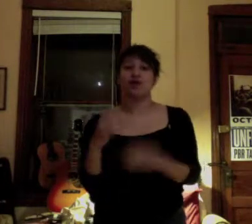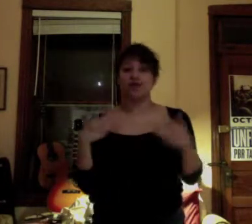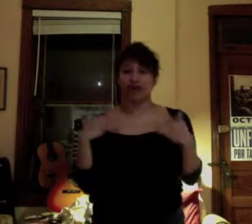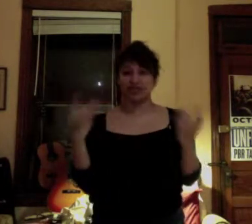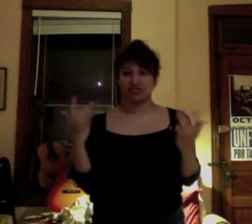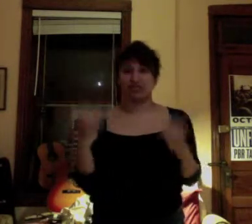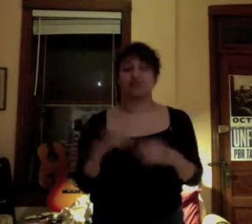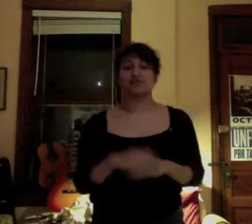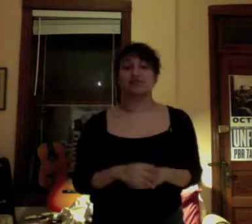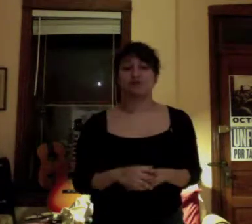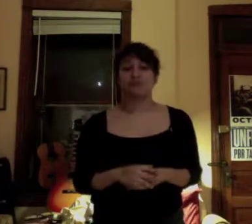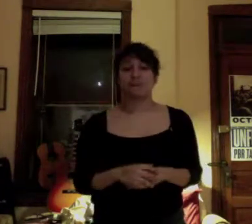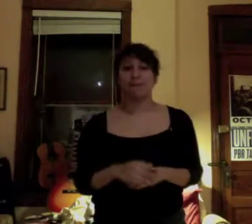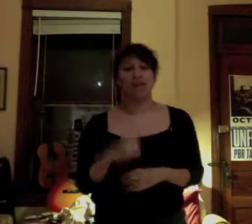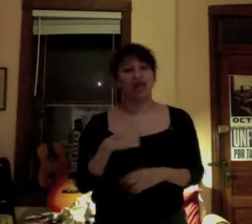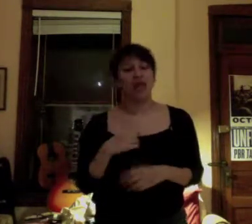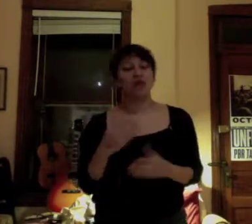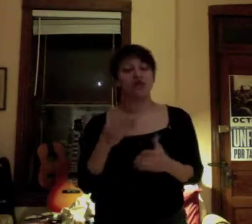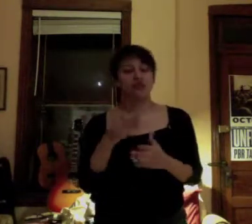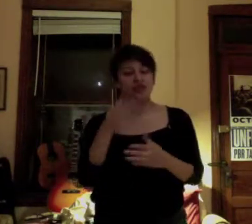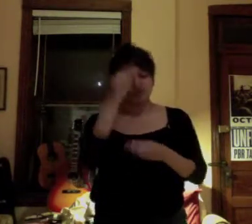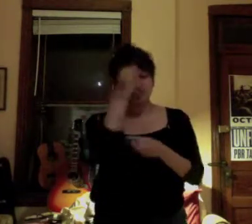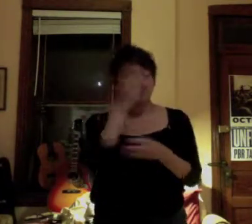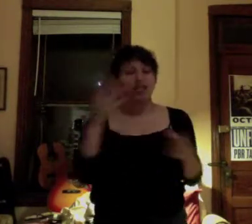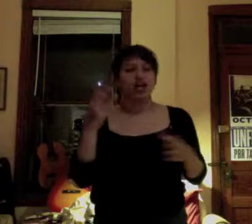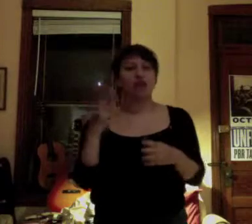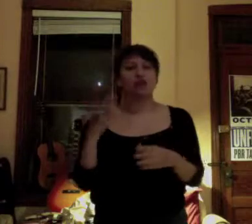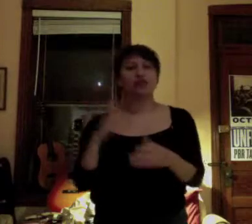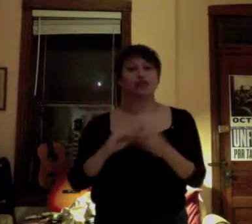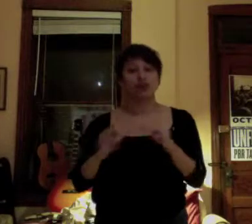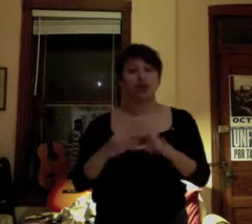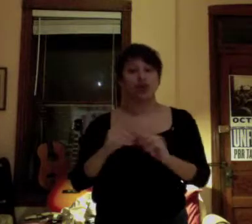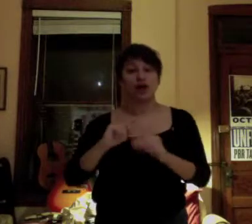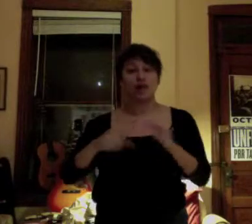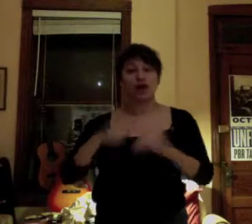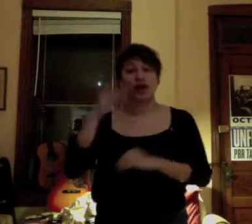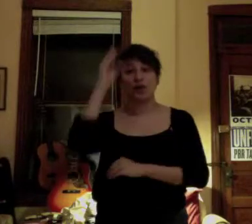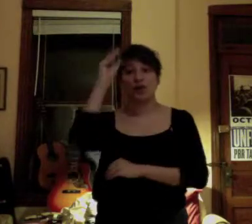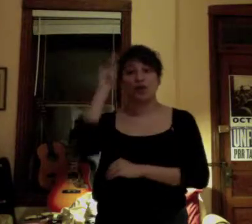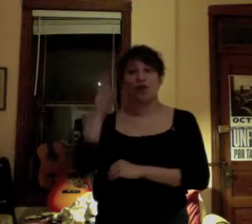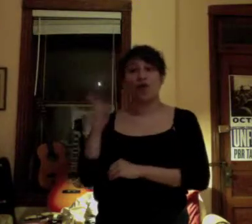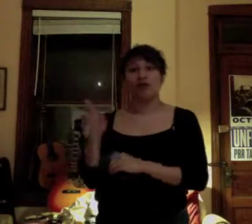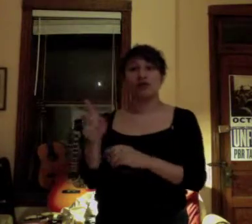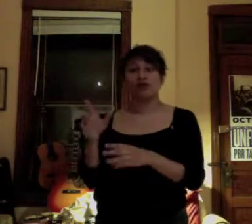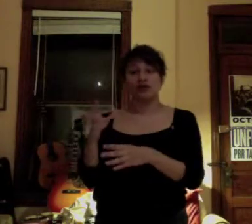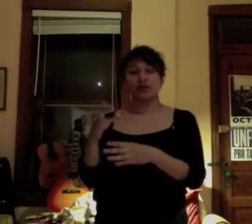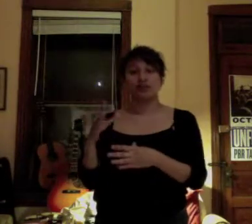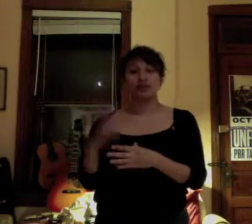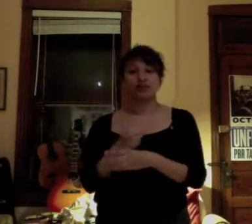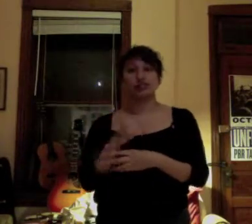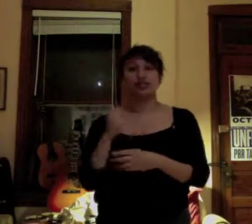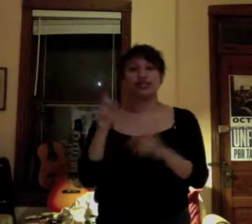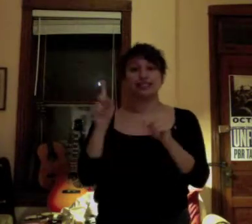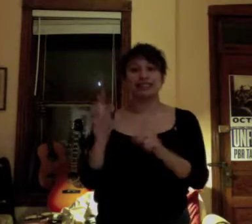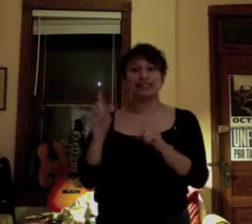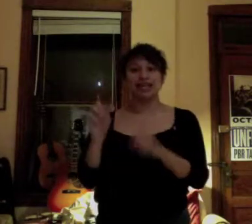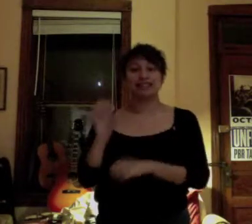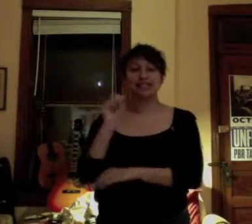took the Scholastic Aptitude Test, the SAT, as part of the college entrance procedures. When he received his test